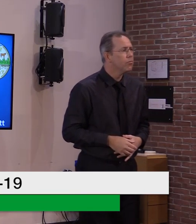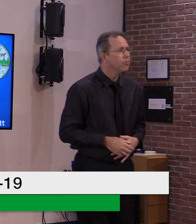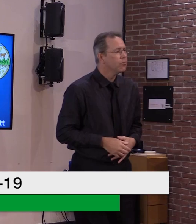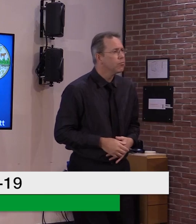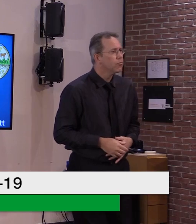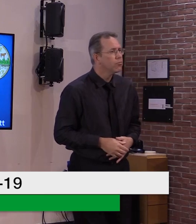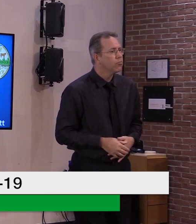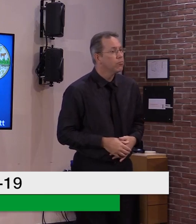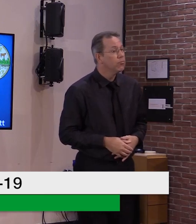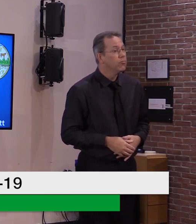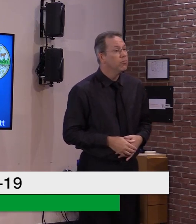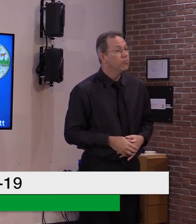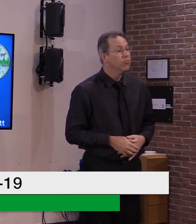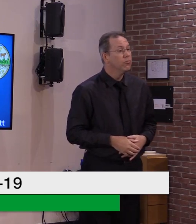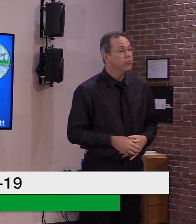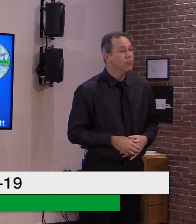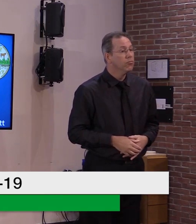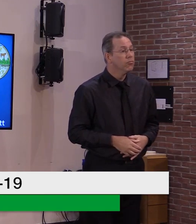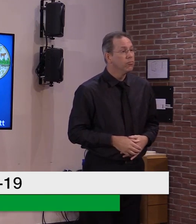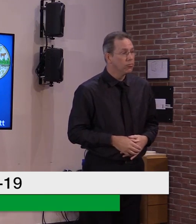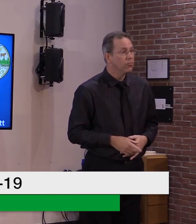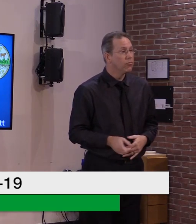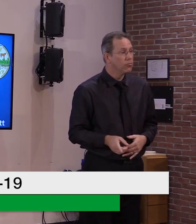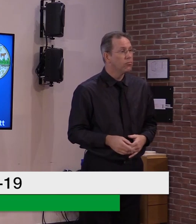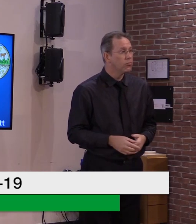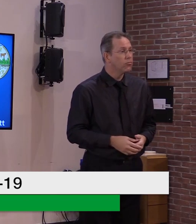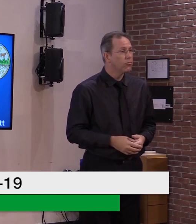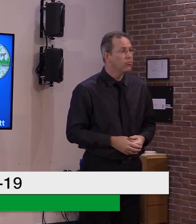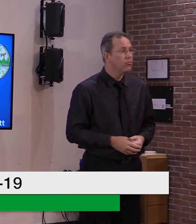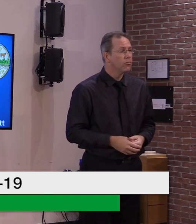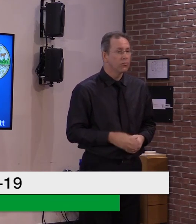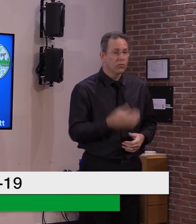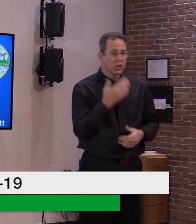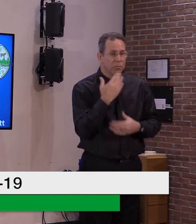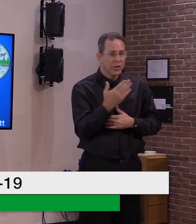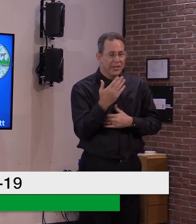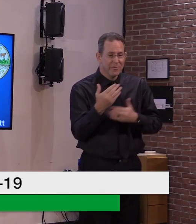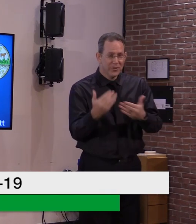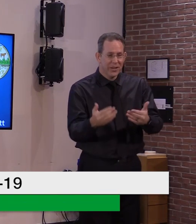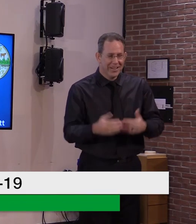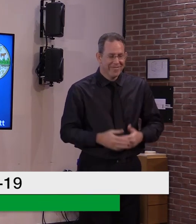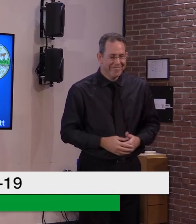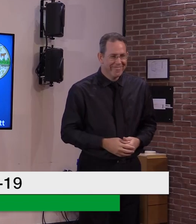boy good good morning week go ahead